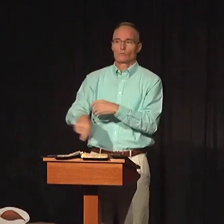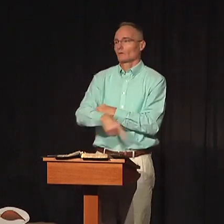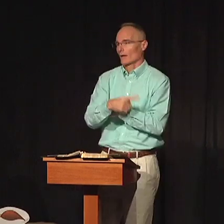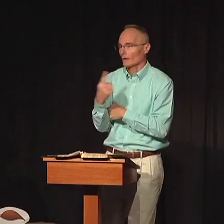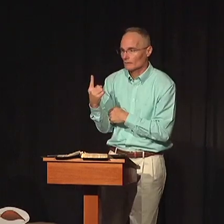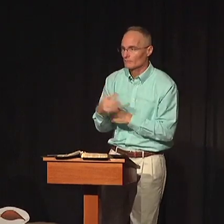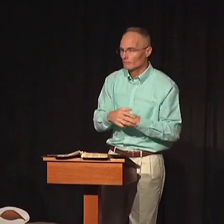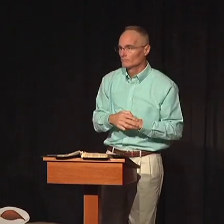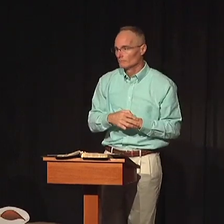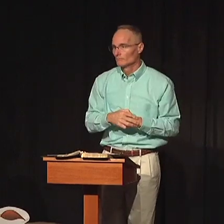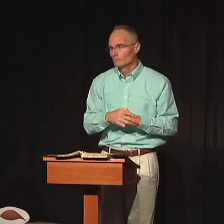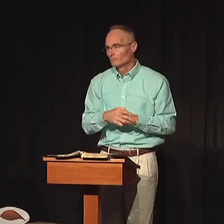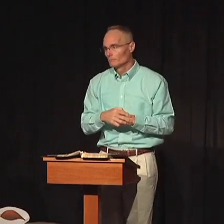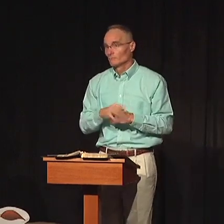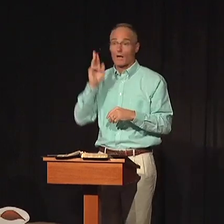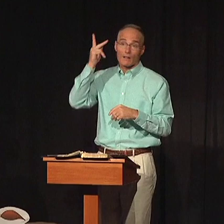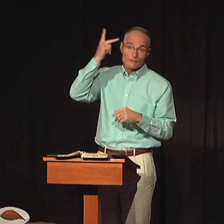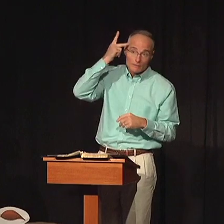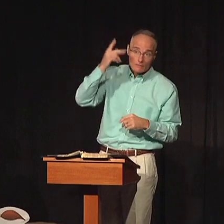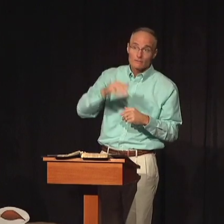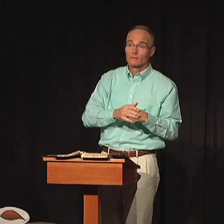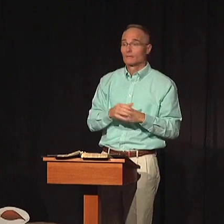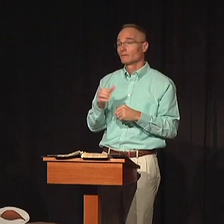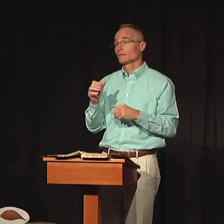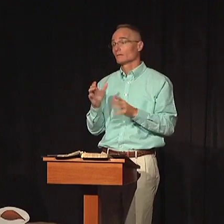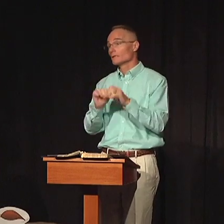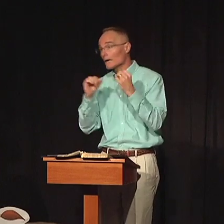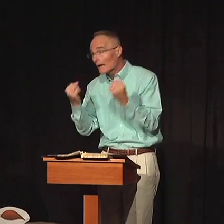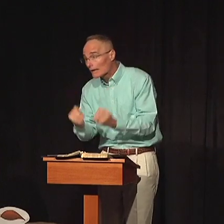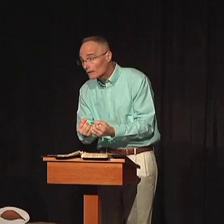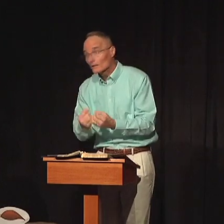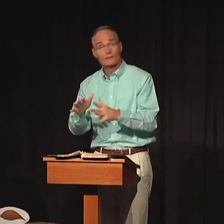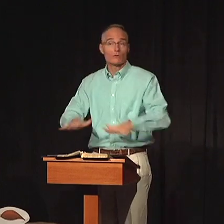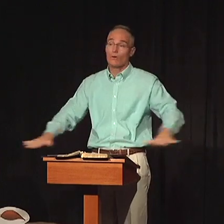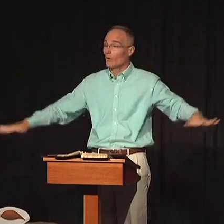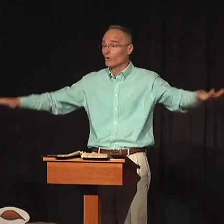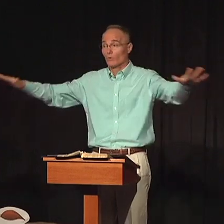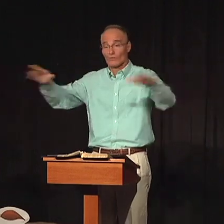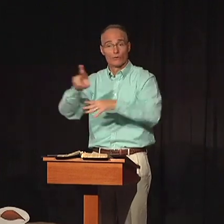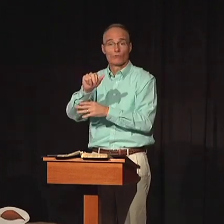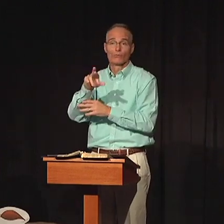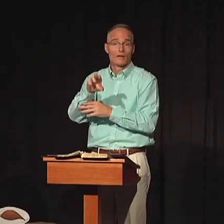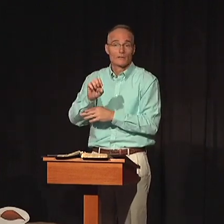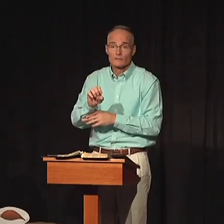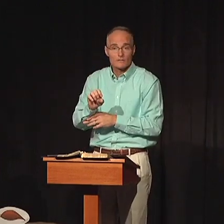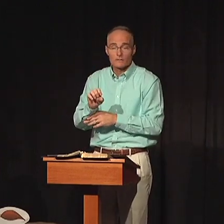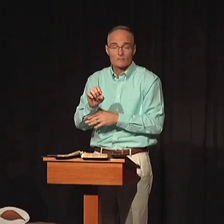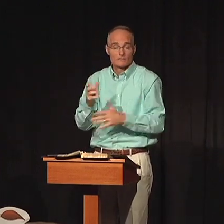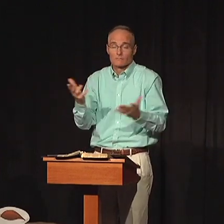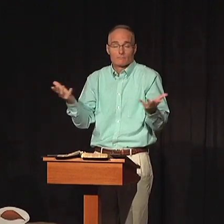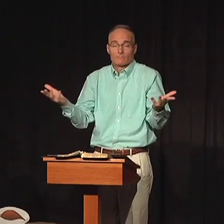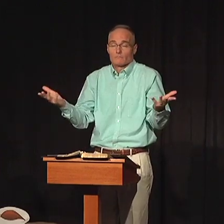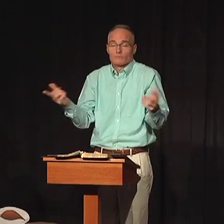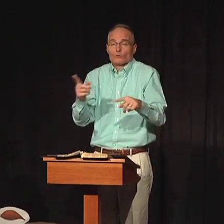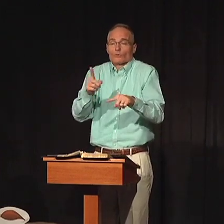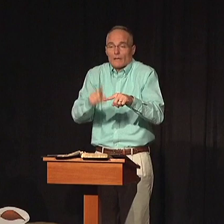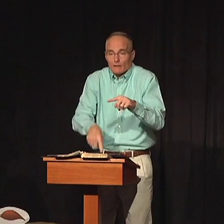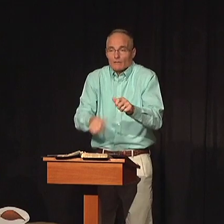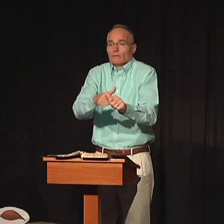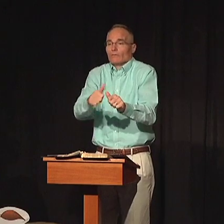And it's a huge issue today. Politically, in society, all over, race is an issue.